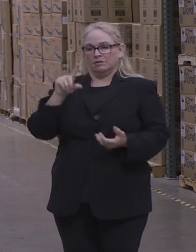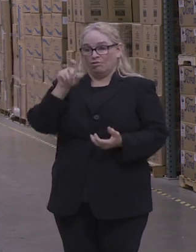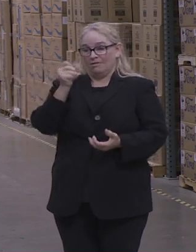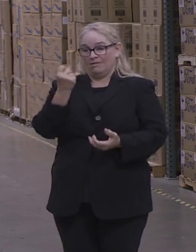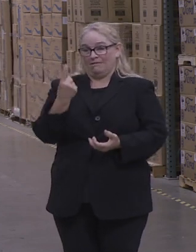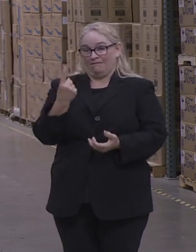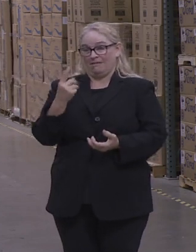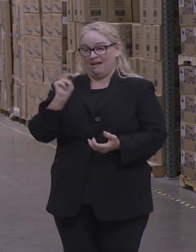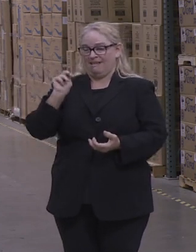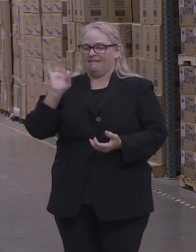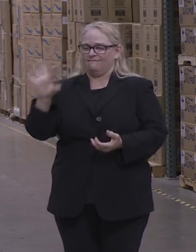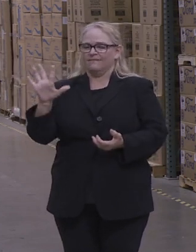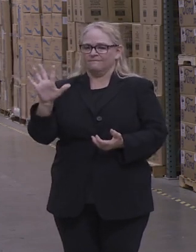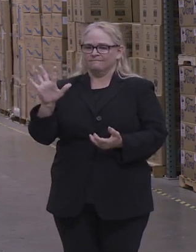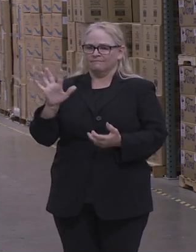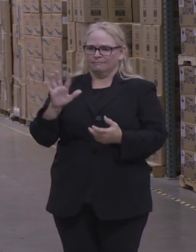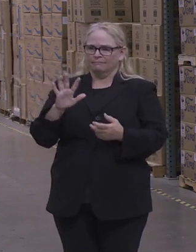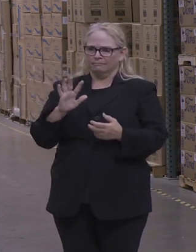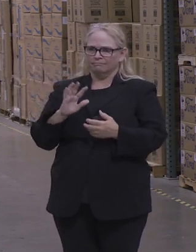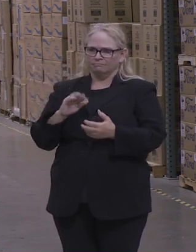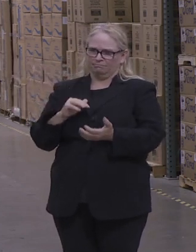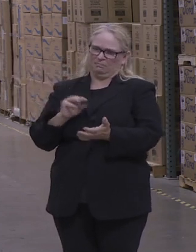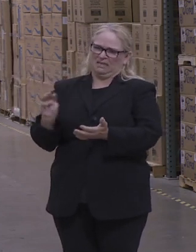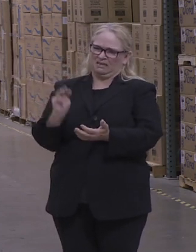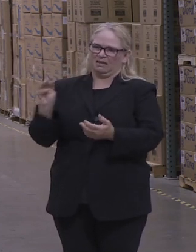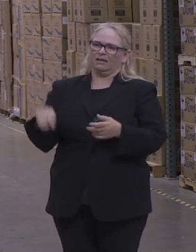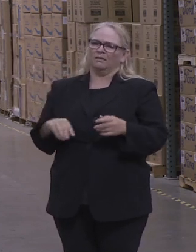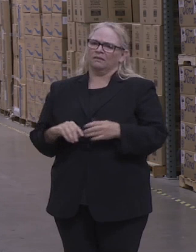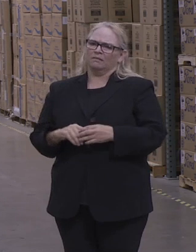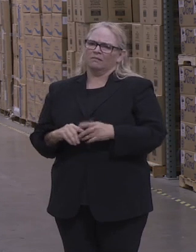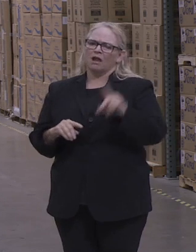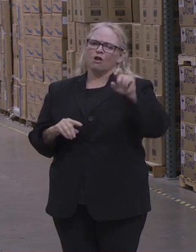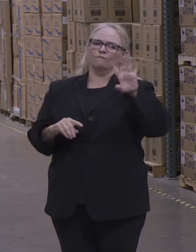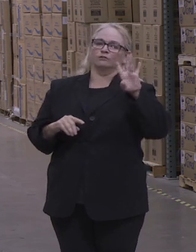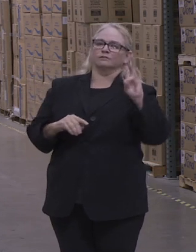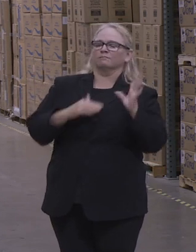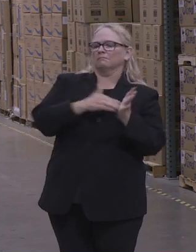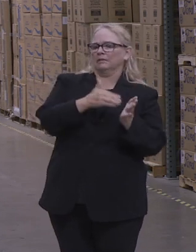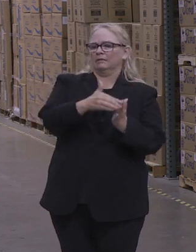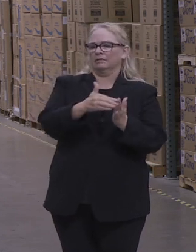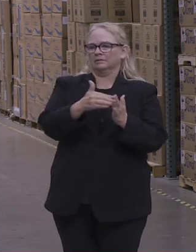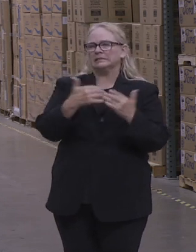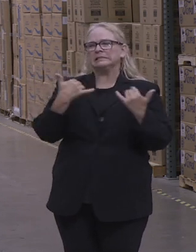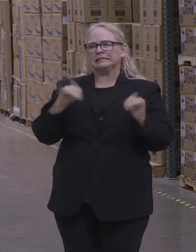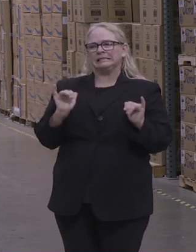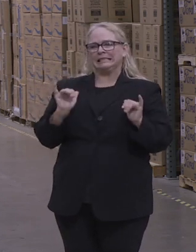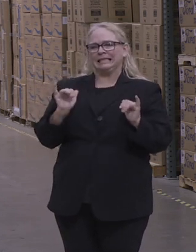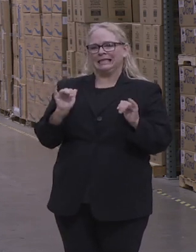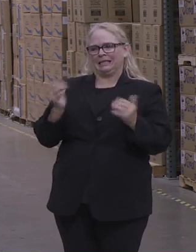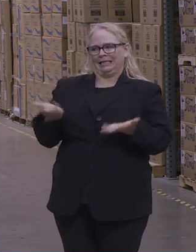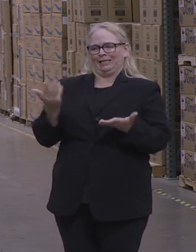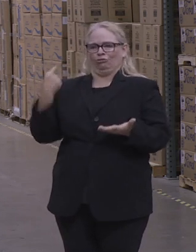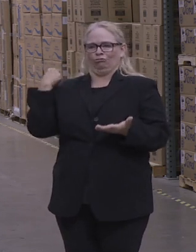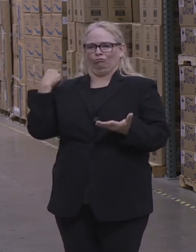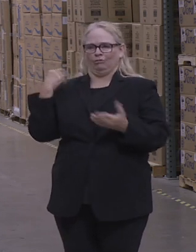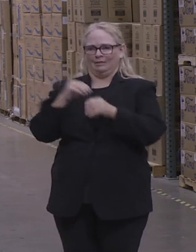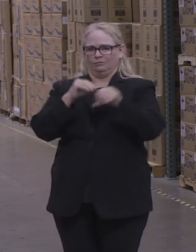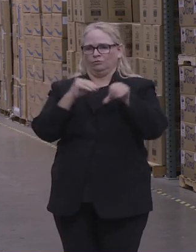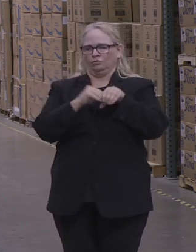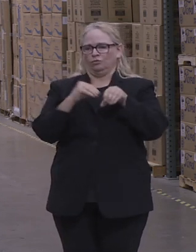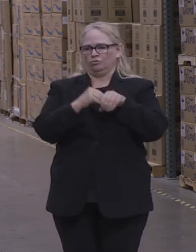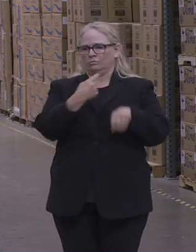and roughly 147 million units still in inventory of our